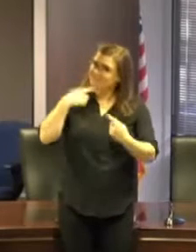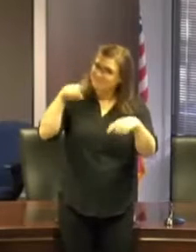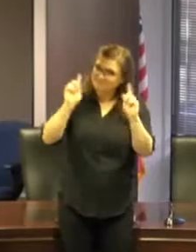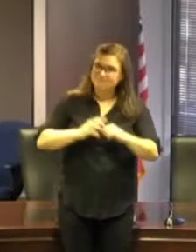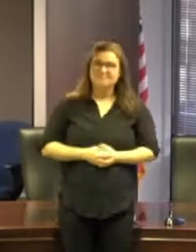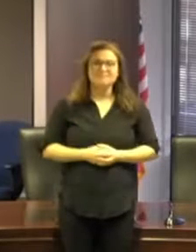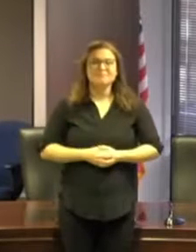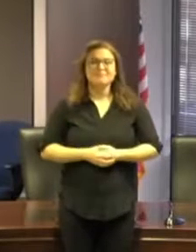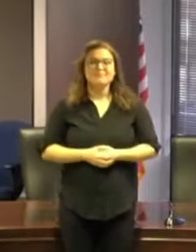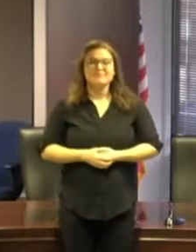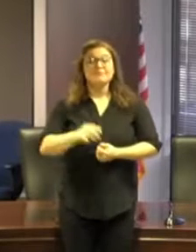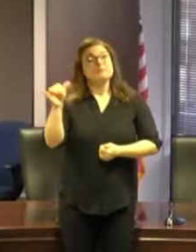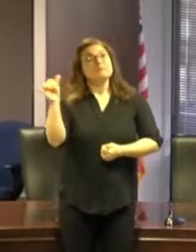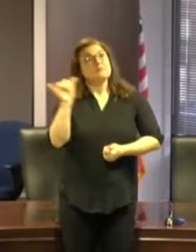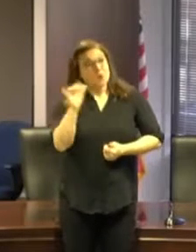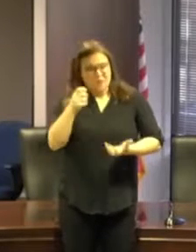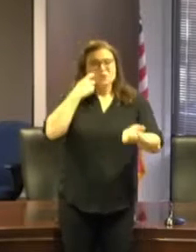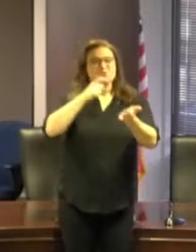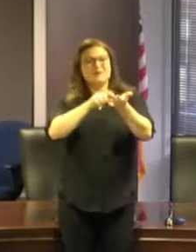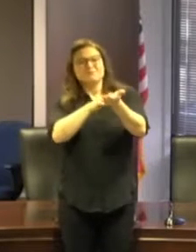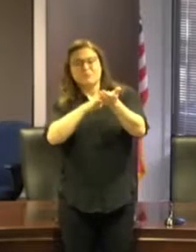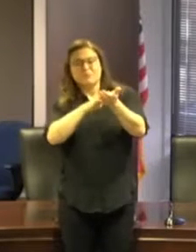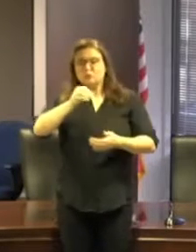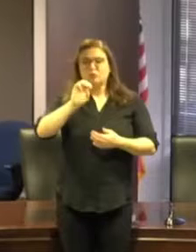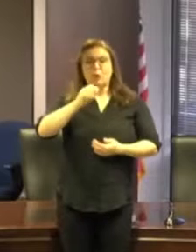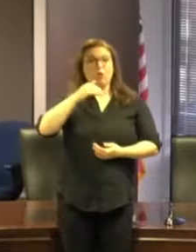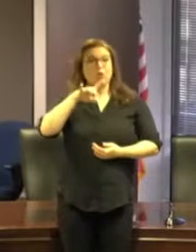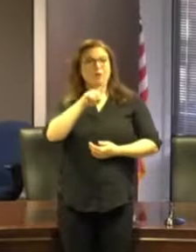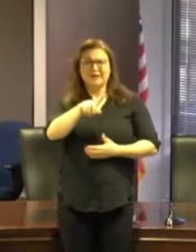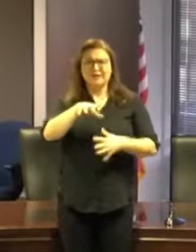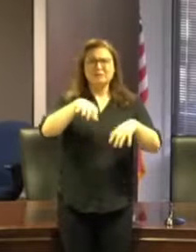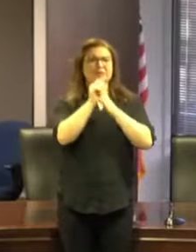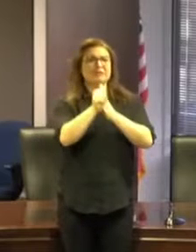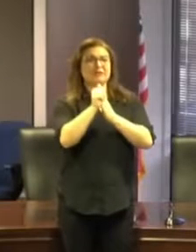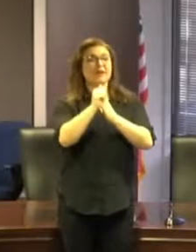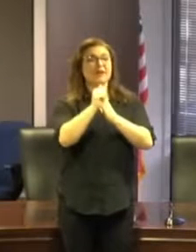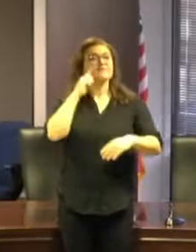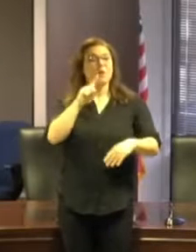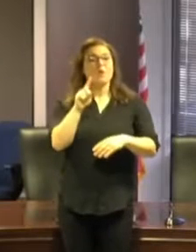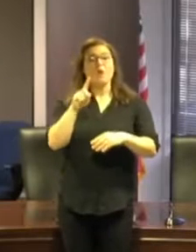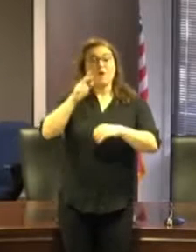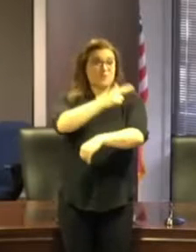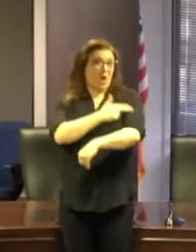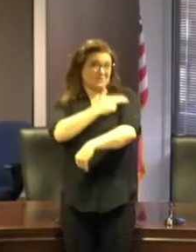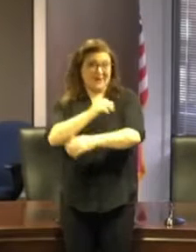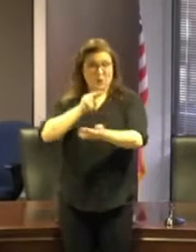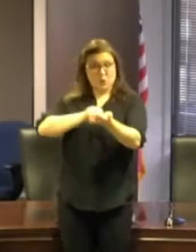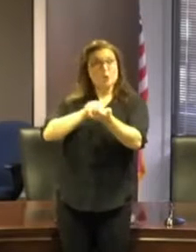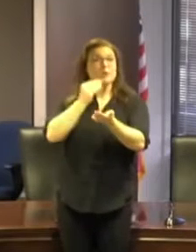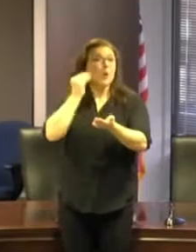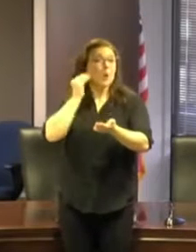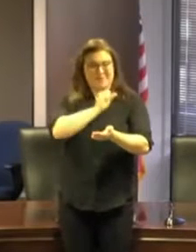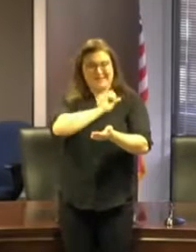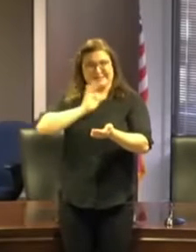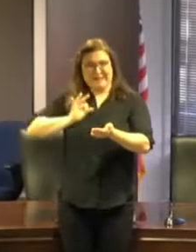I also wanted to recognize Joe Hood's leadership as it relates to the augmentation in hospitals and nursing homes, staff